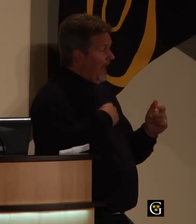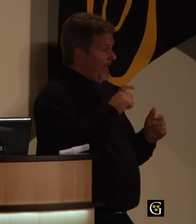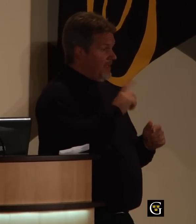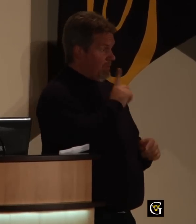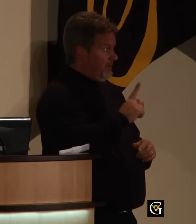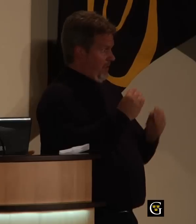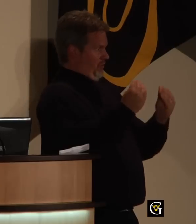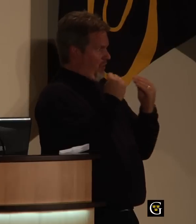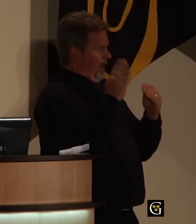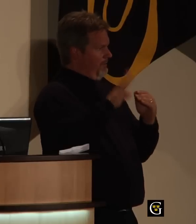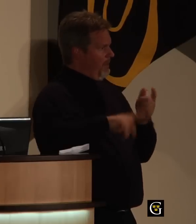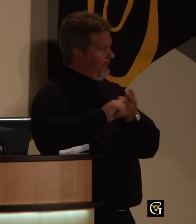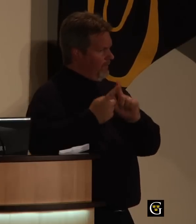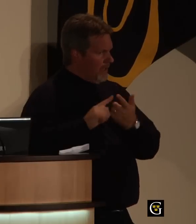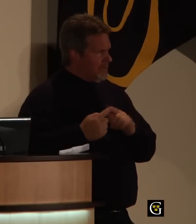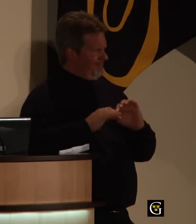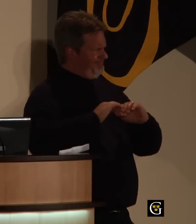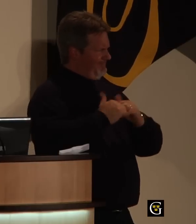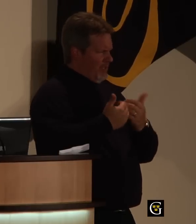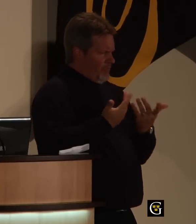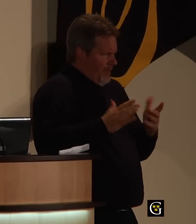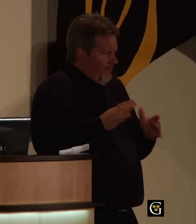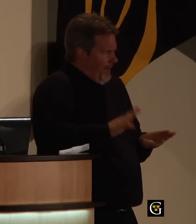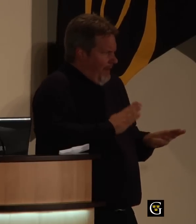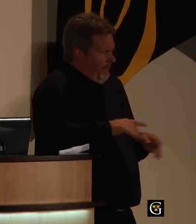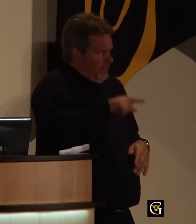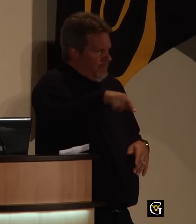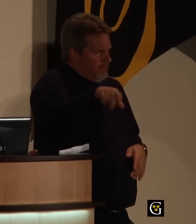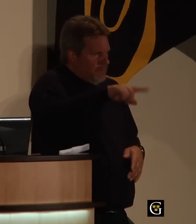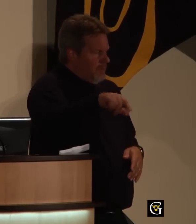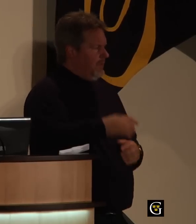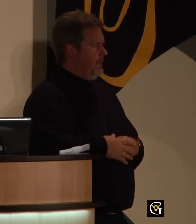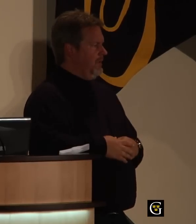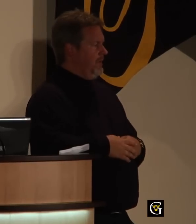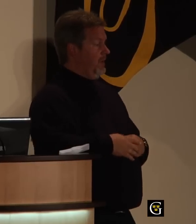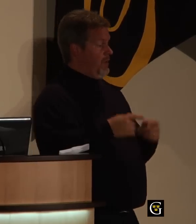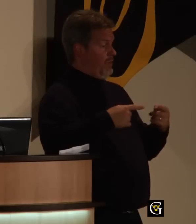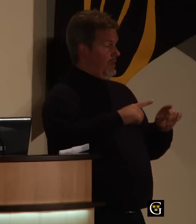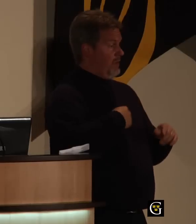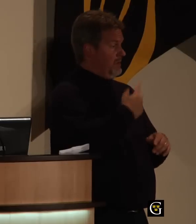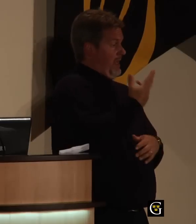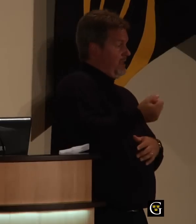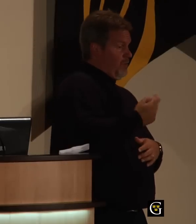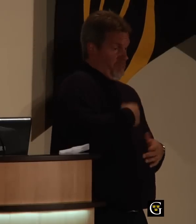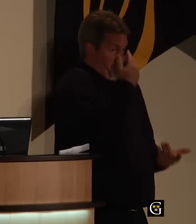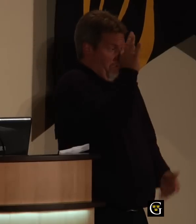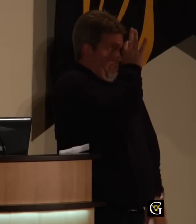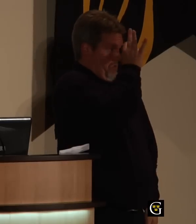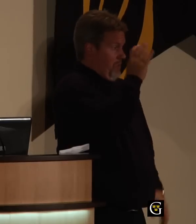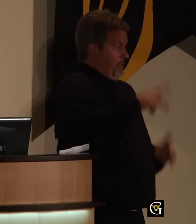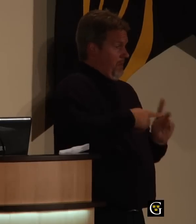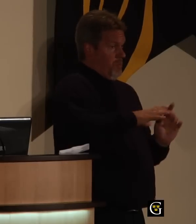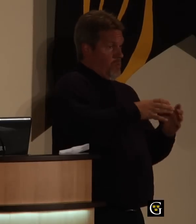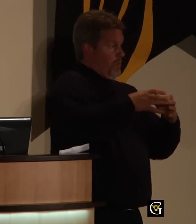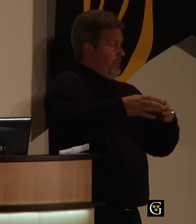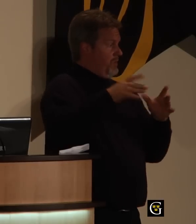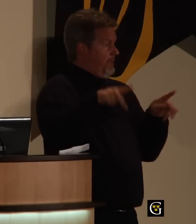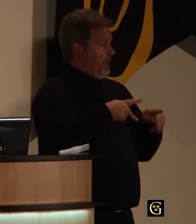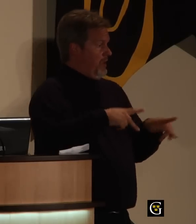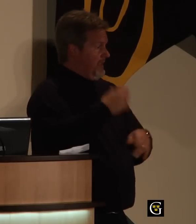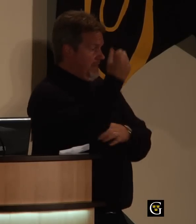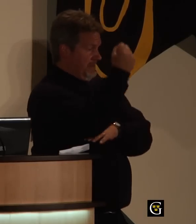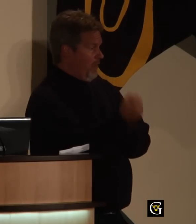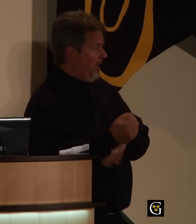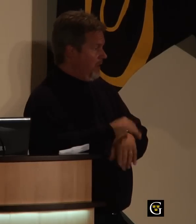friends. There was a time in junior high school when I didn't know that people went out to parties on Saturday nights.